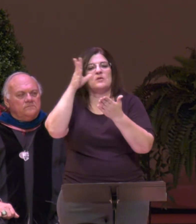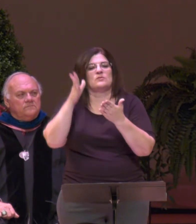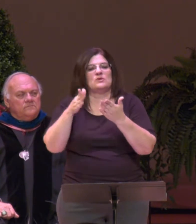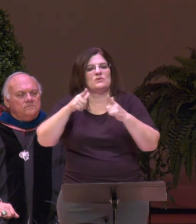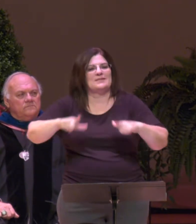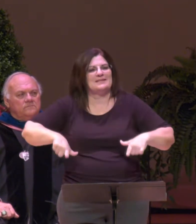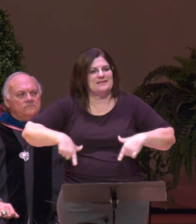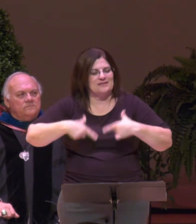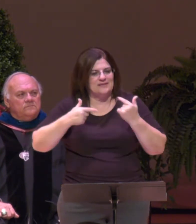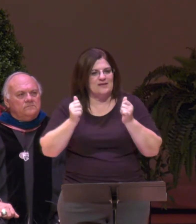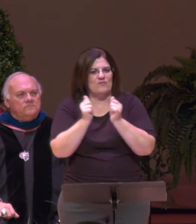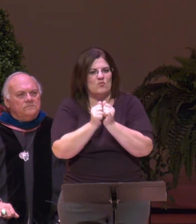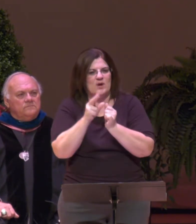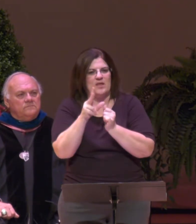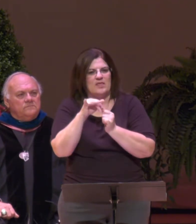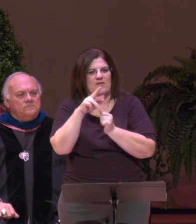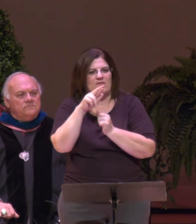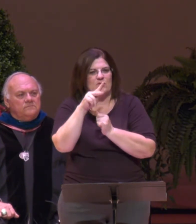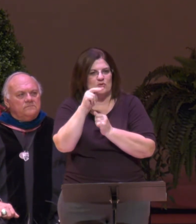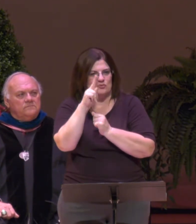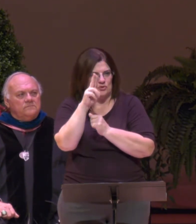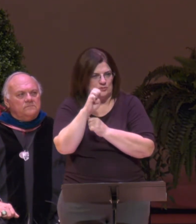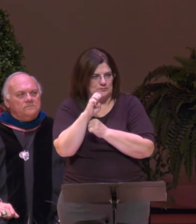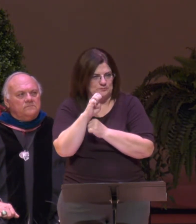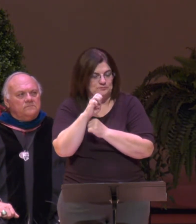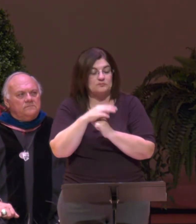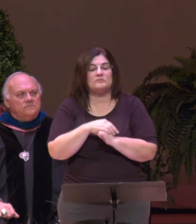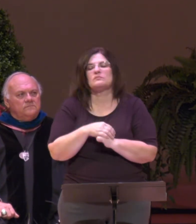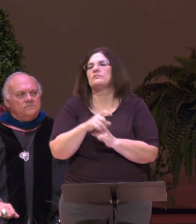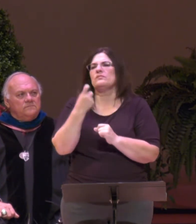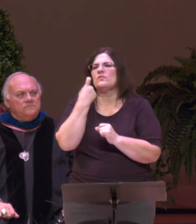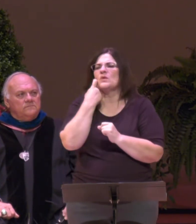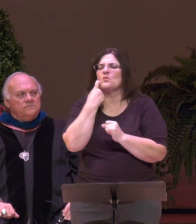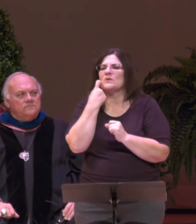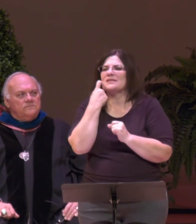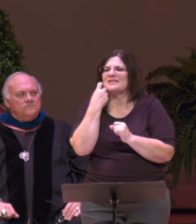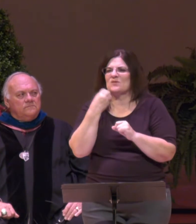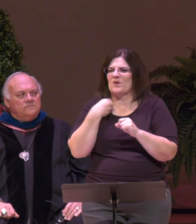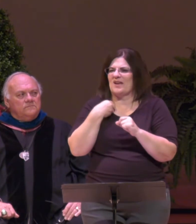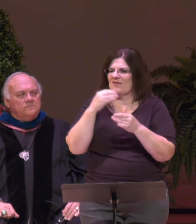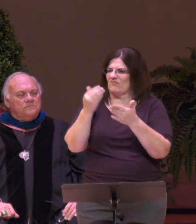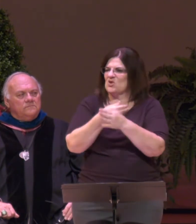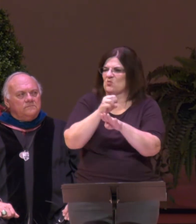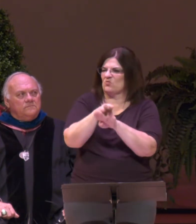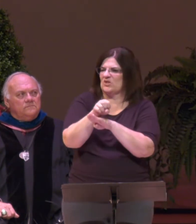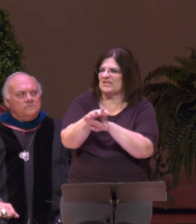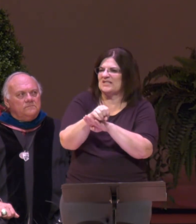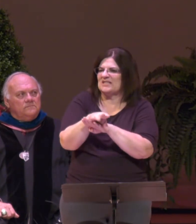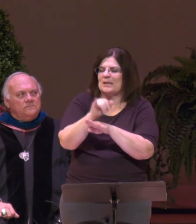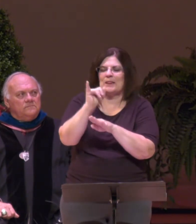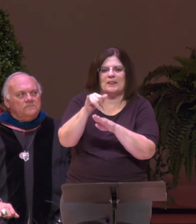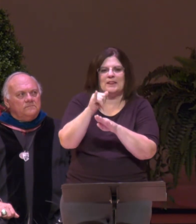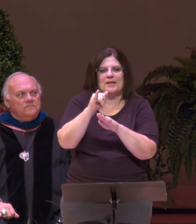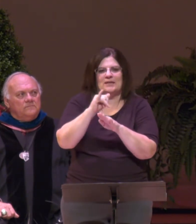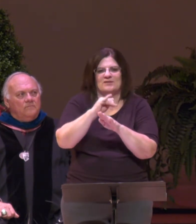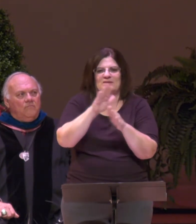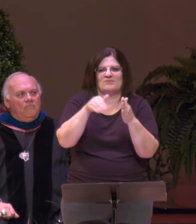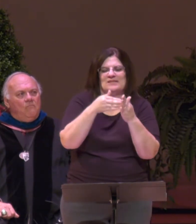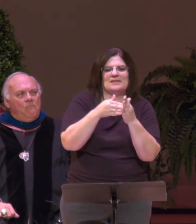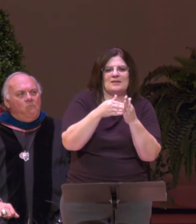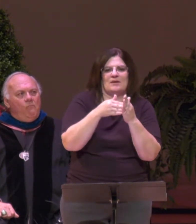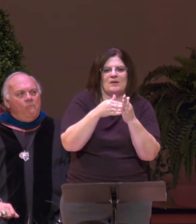virtue. You know, recently, Troy University has launched a new advertising campaign that centers on having